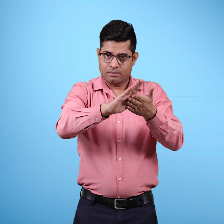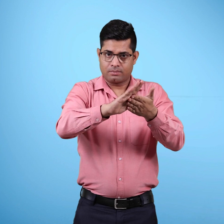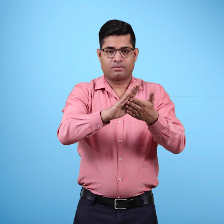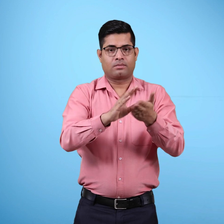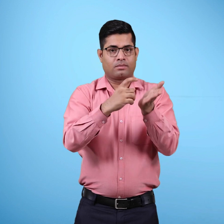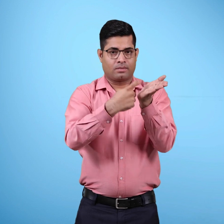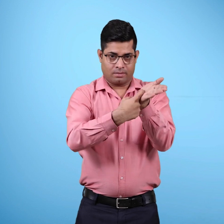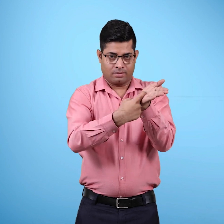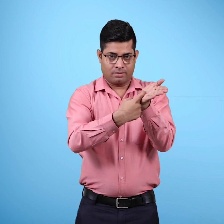shrubs.